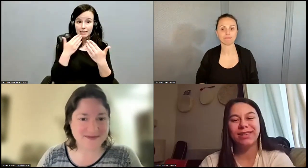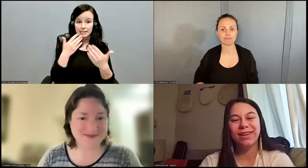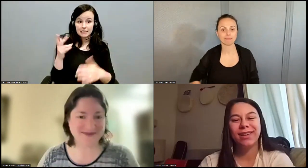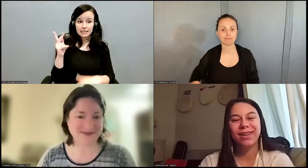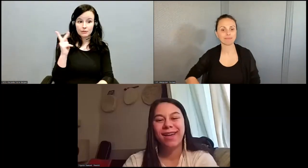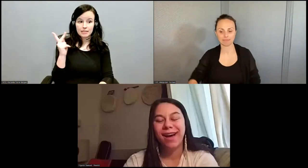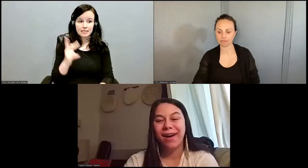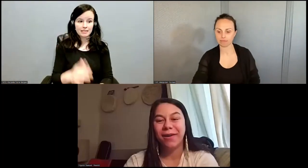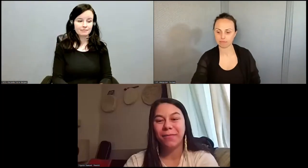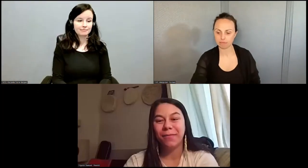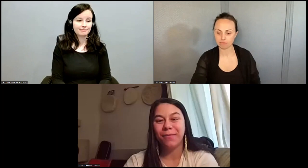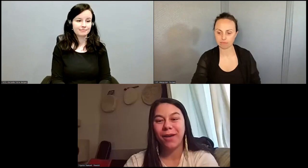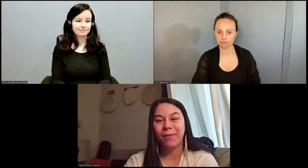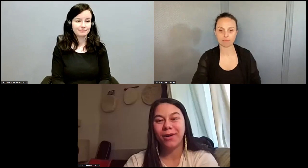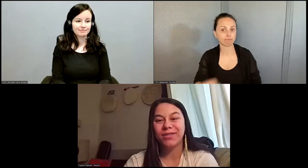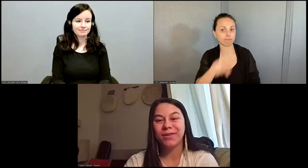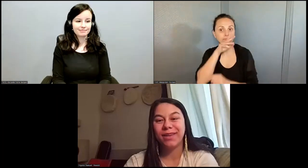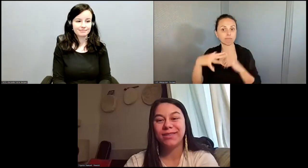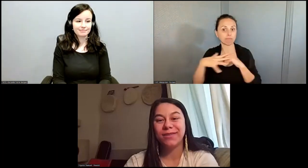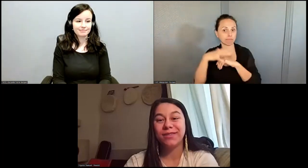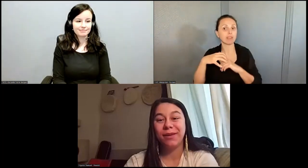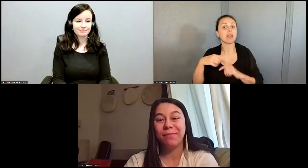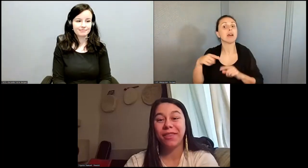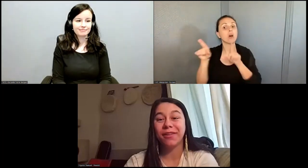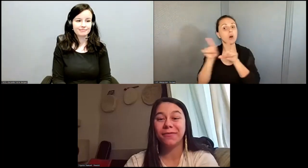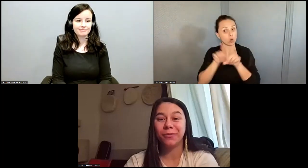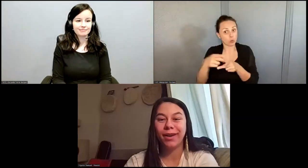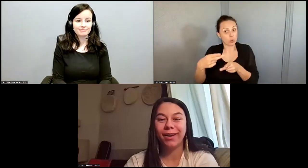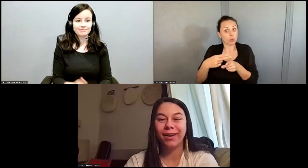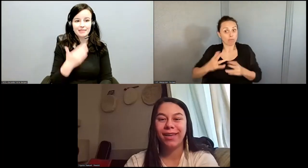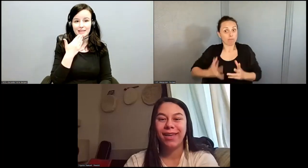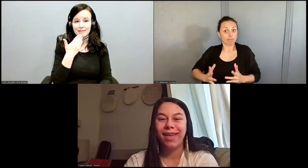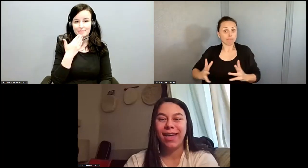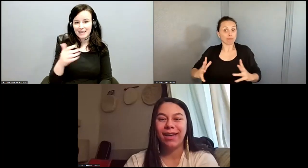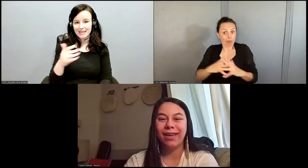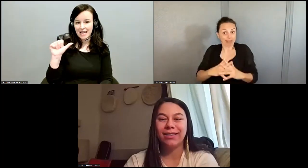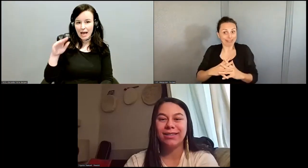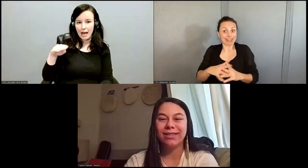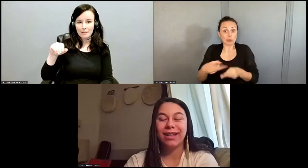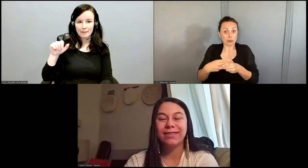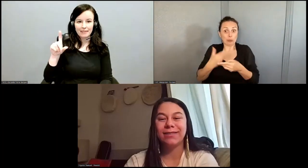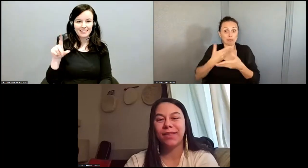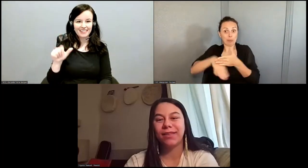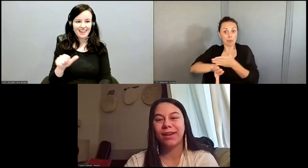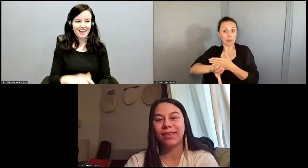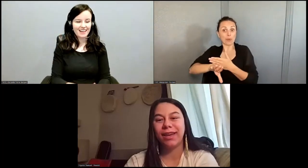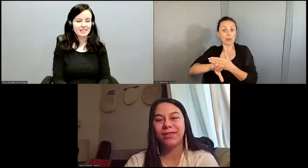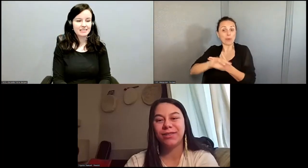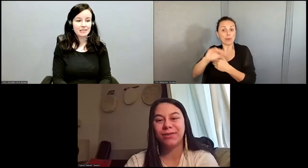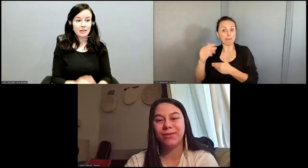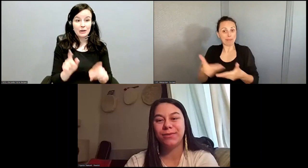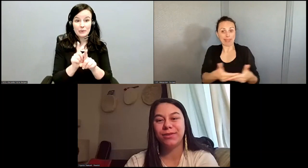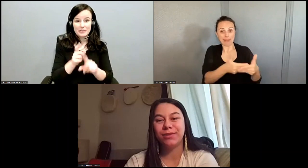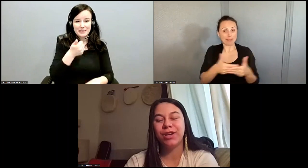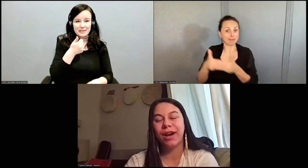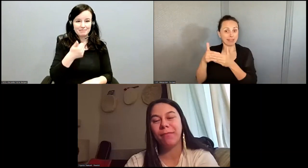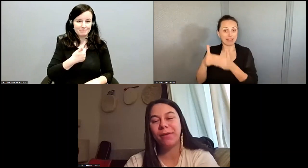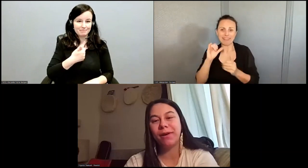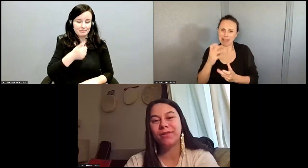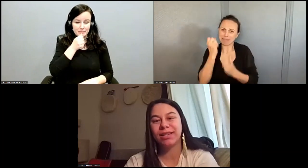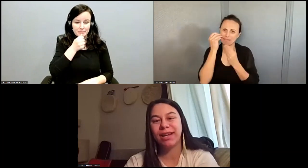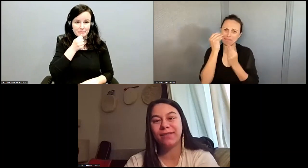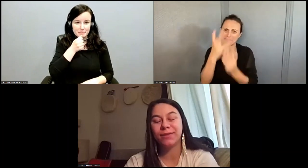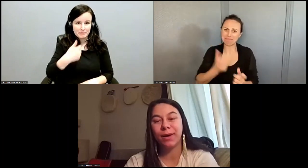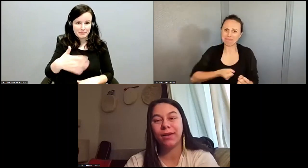Miigwech, Amanda. I'm also a soon-to-be mother of one, and that's something that I'd like to share a